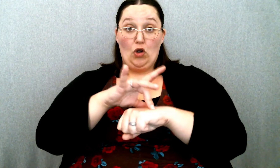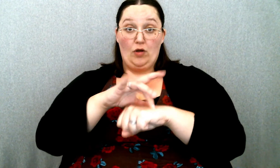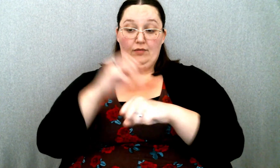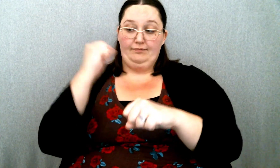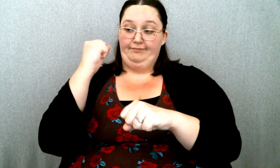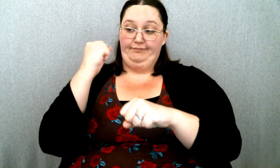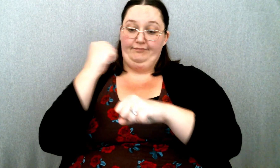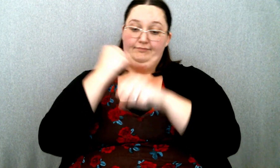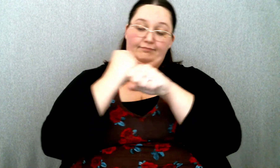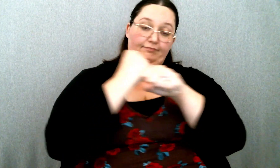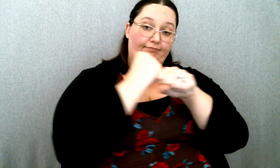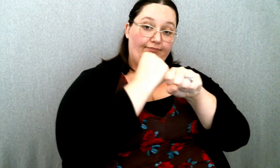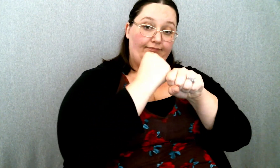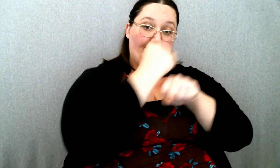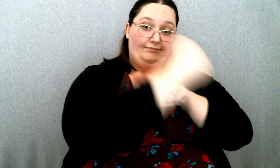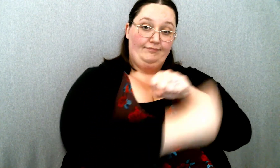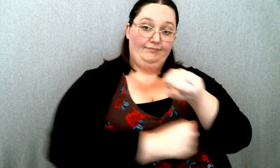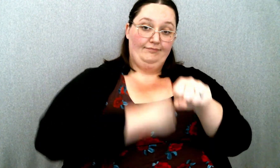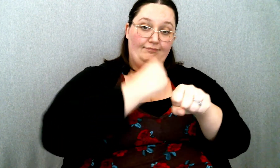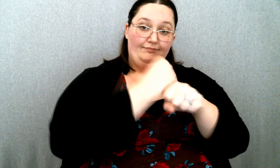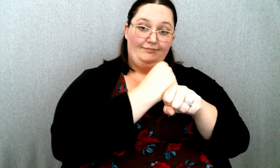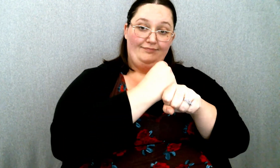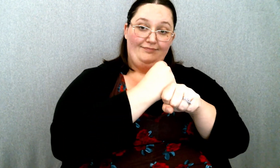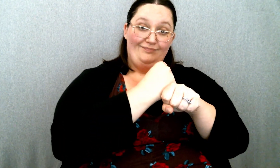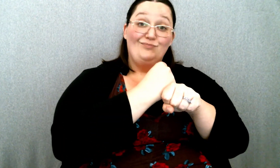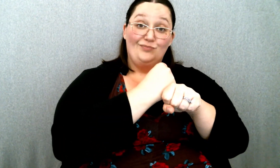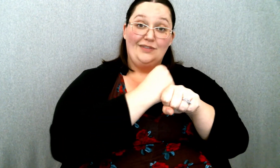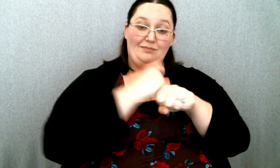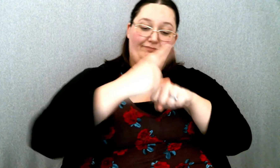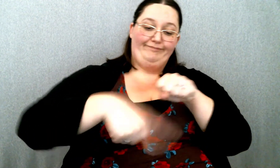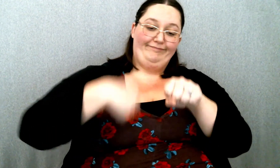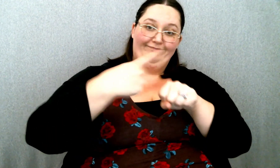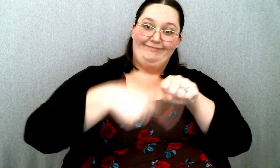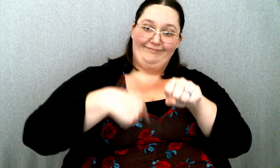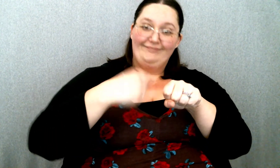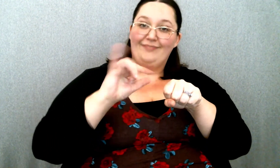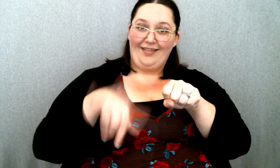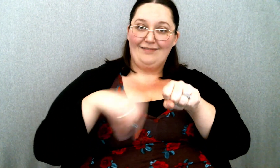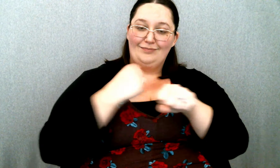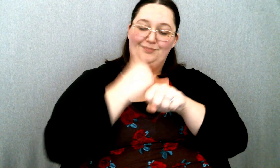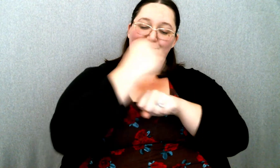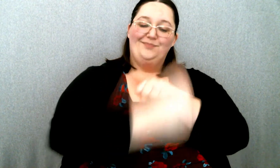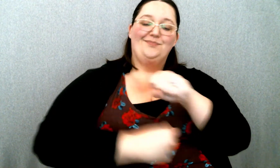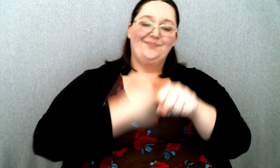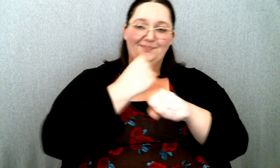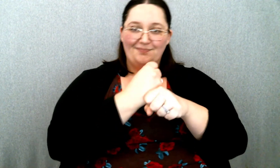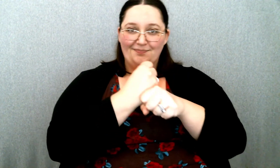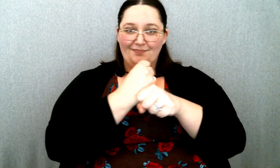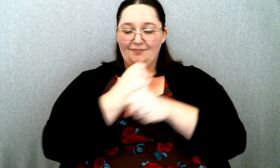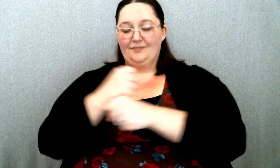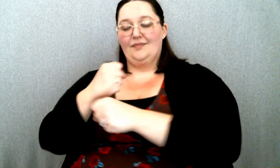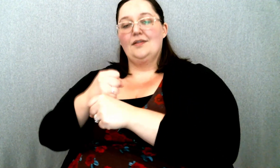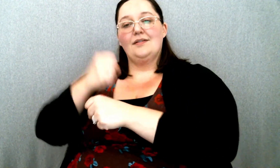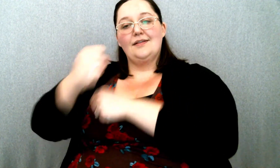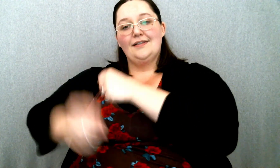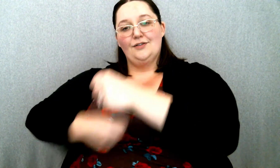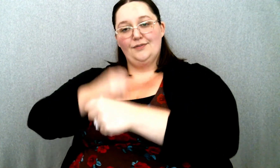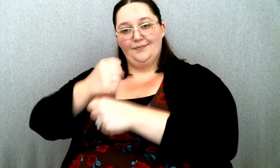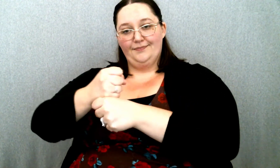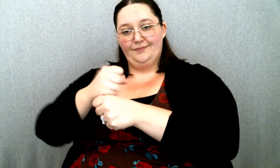Your earth is the one that goes around the sun, right? That's where we get the sign year from, right? That orbital rotation.